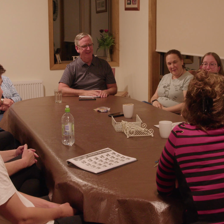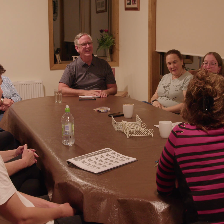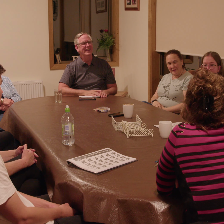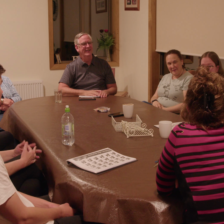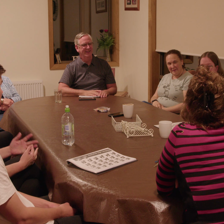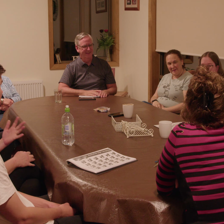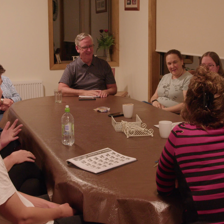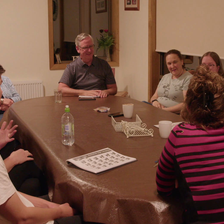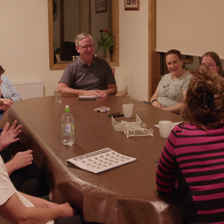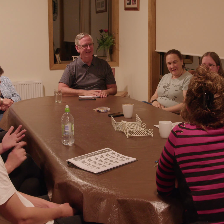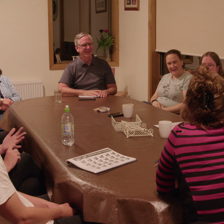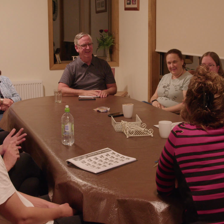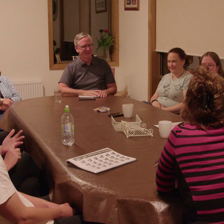D. You're kidding.